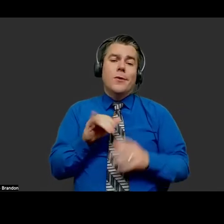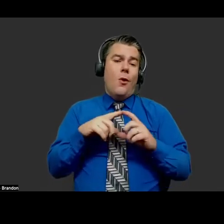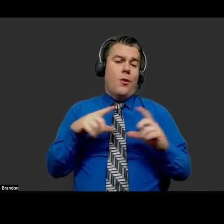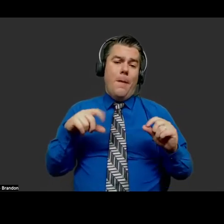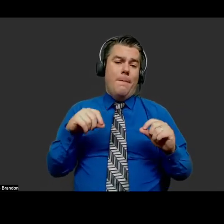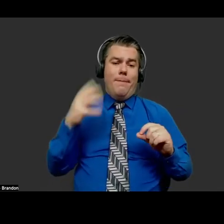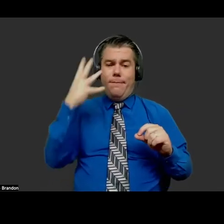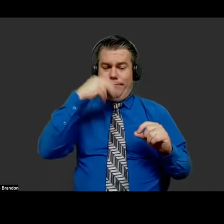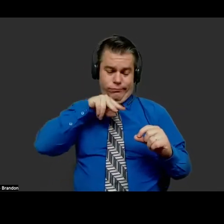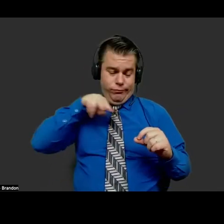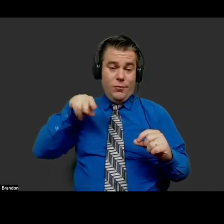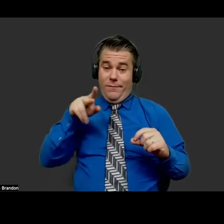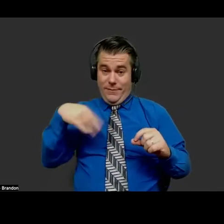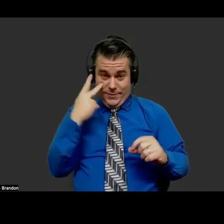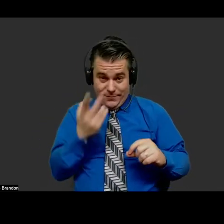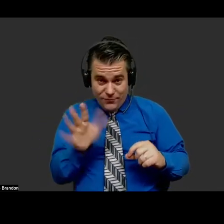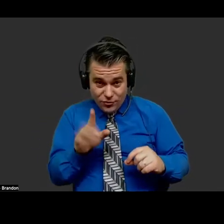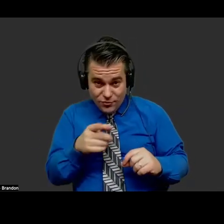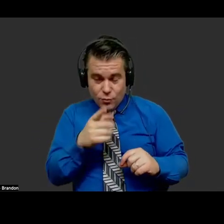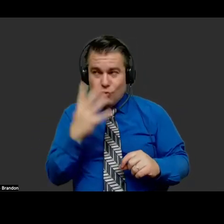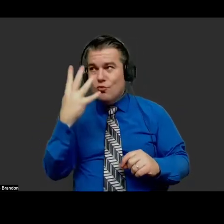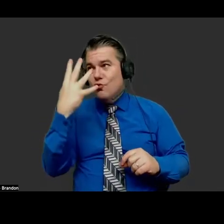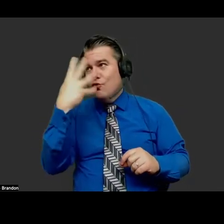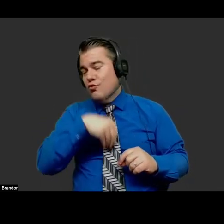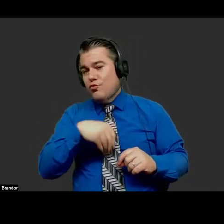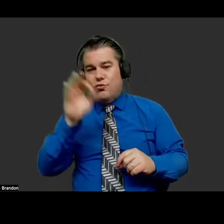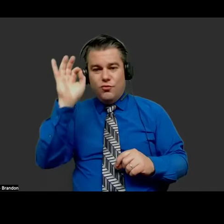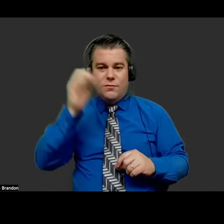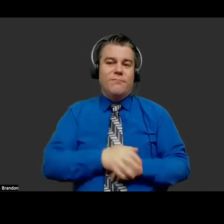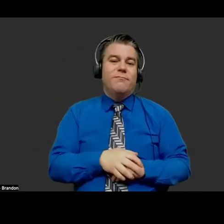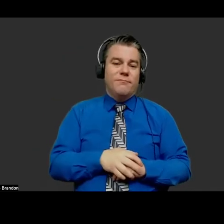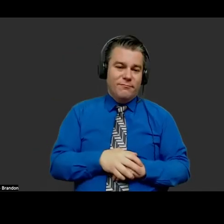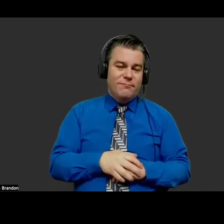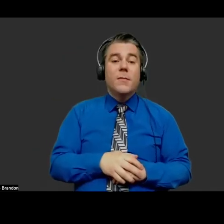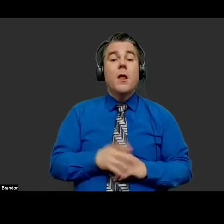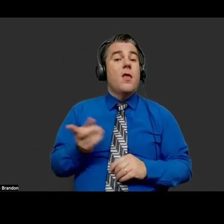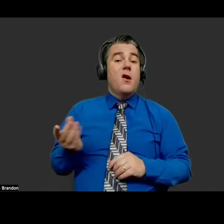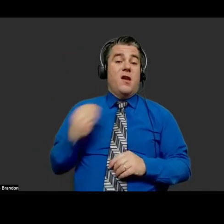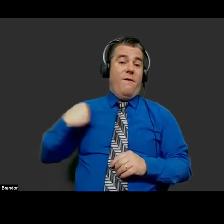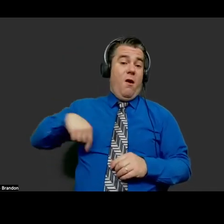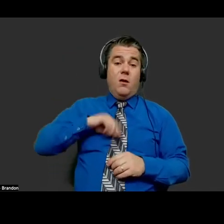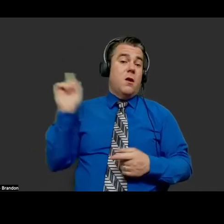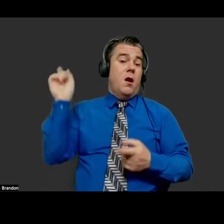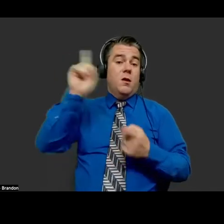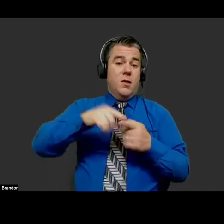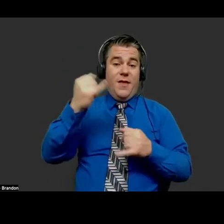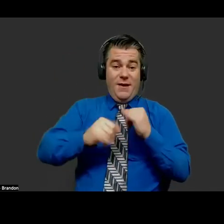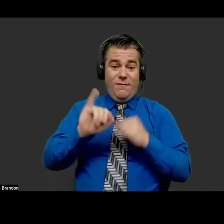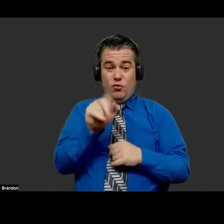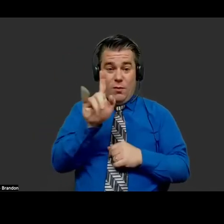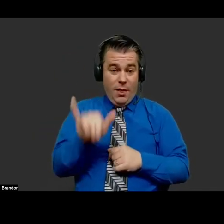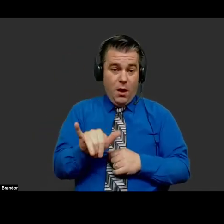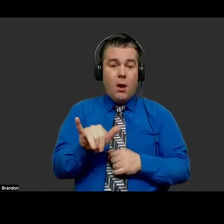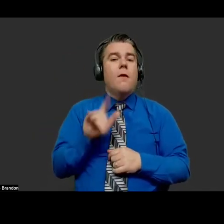you guys haven't seen the packaging, it's gorgeous. So they are giving us till the end of July to get the